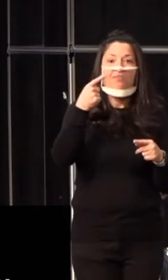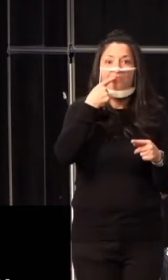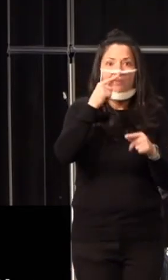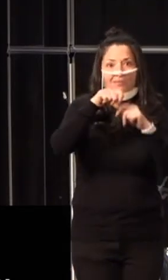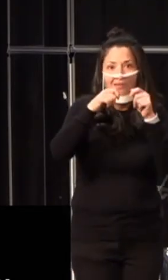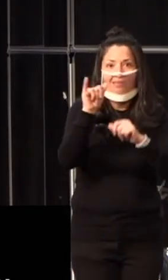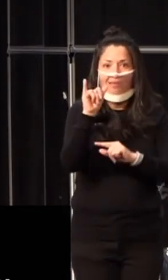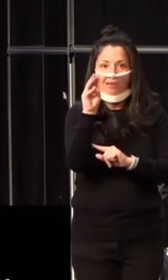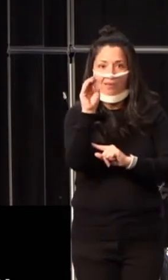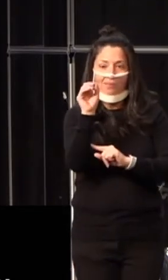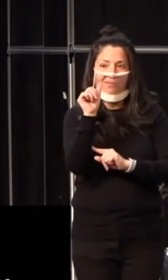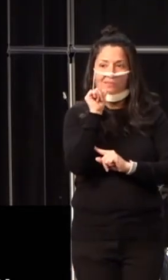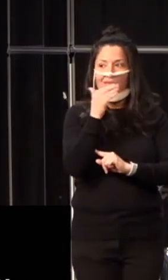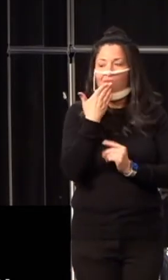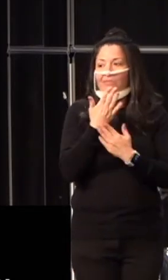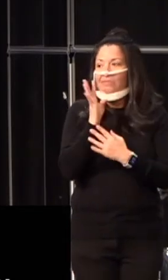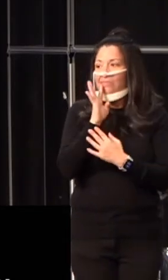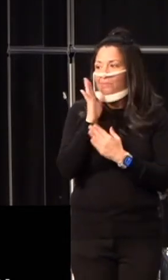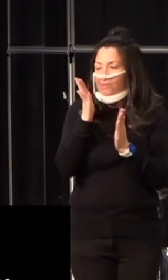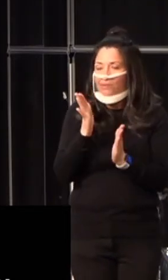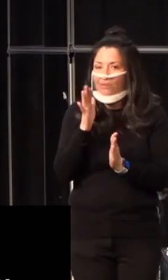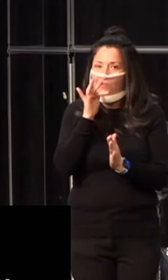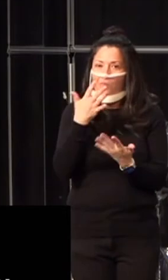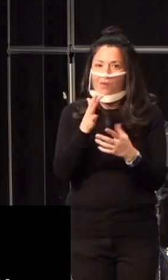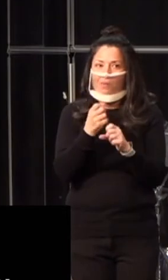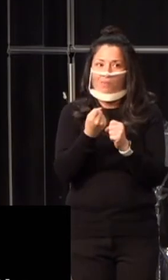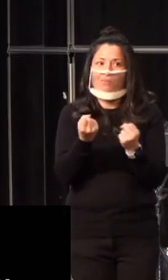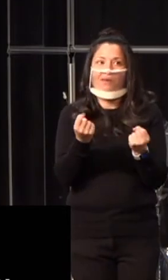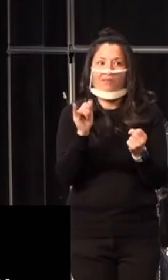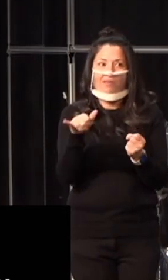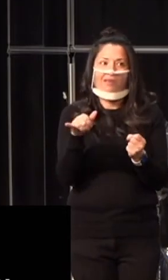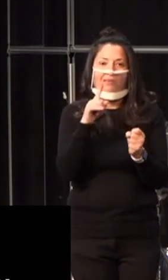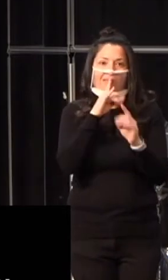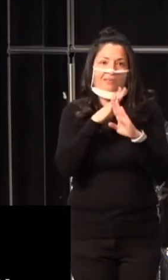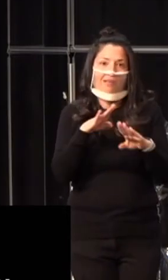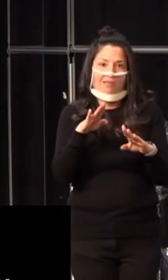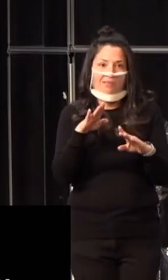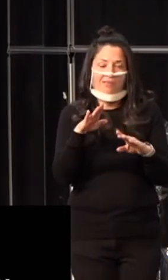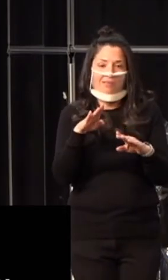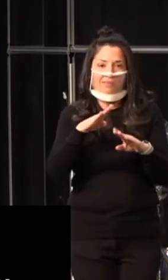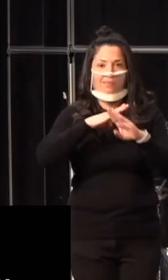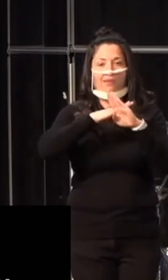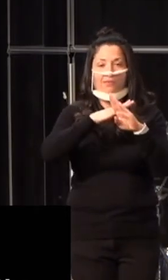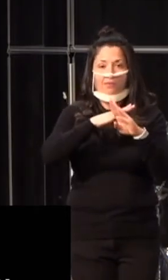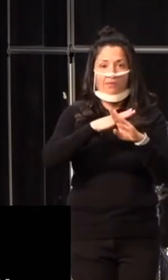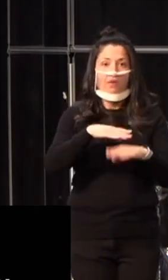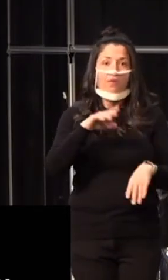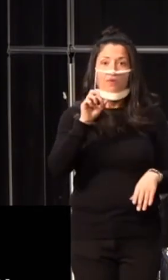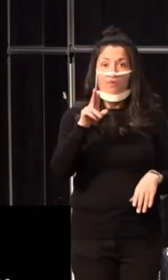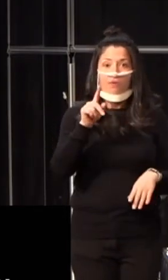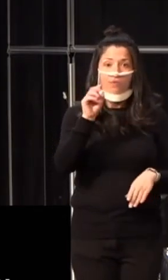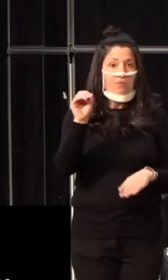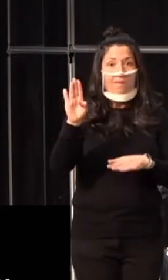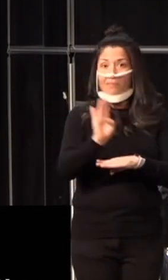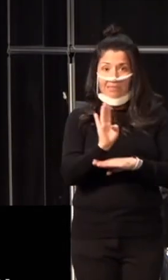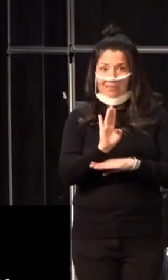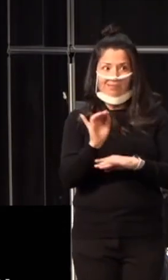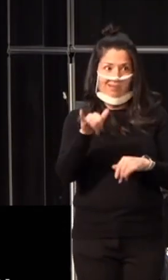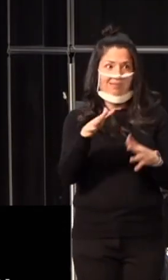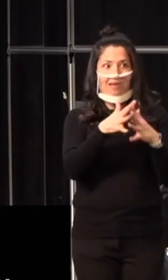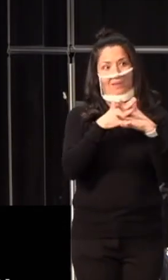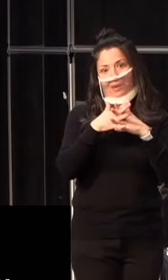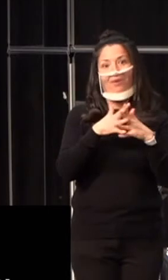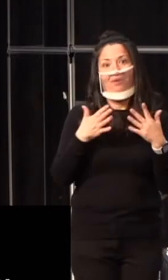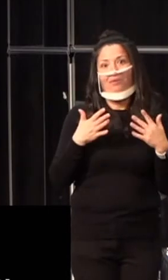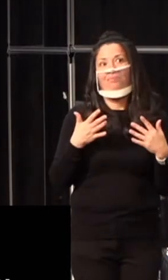Moses. I'm just not a good speaker. I just don't want to break the silence barrier. I can't talk that well. Too busy, the American mantra, right? I'm